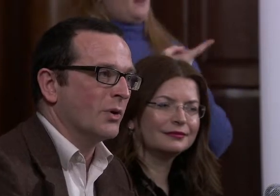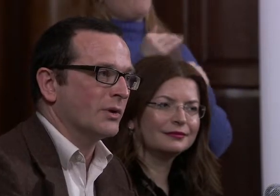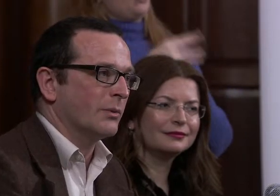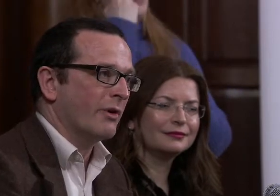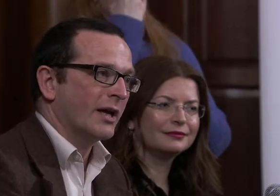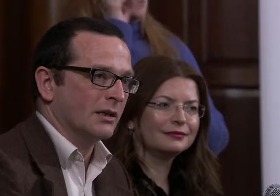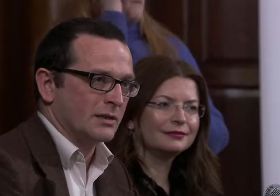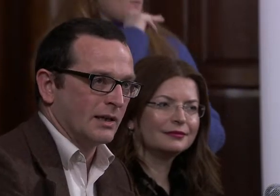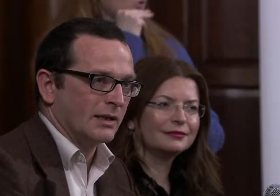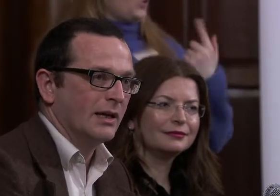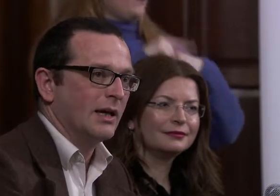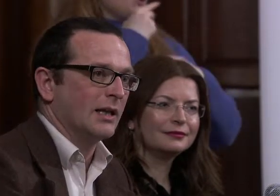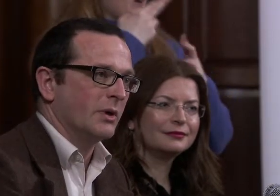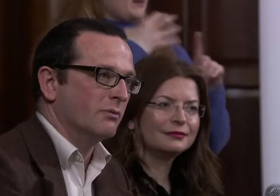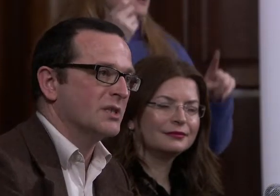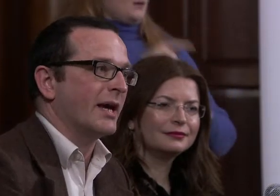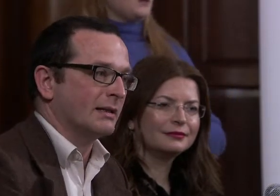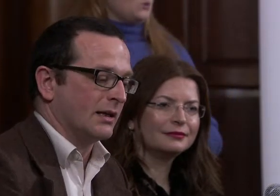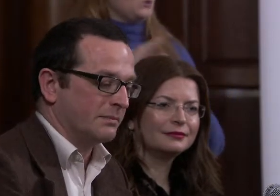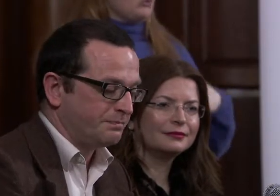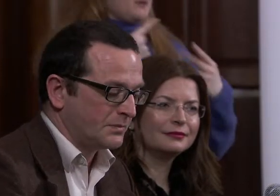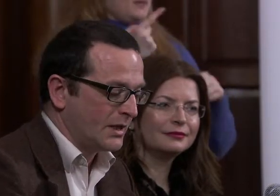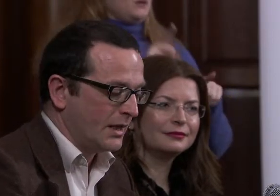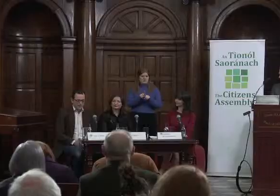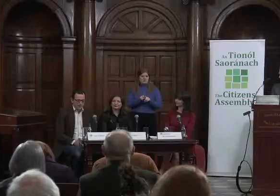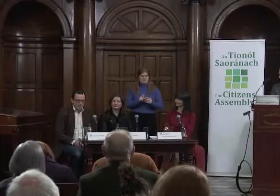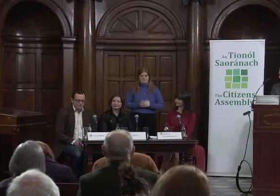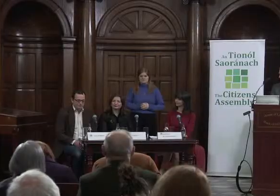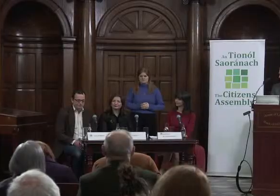it's very important that we recognise that and that we respect that.